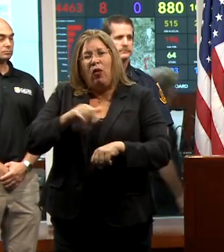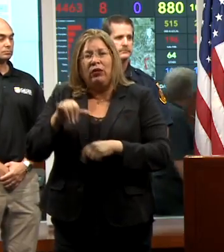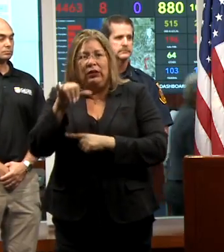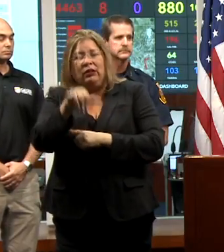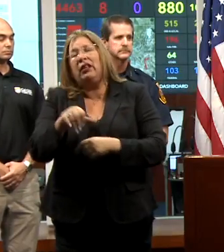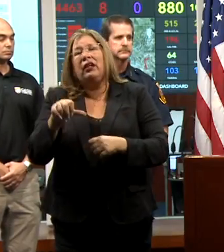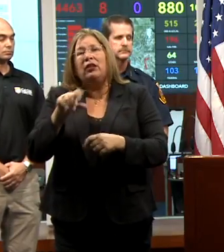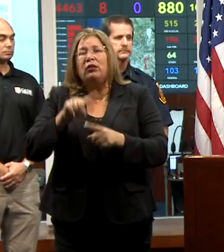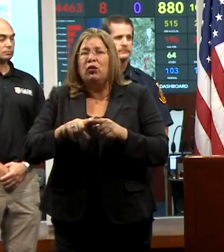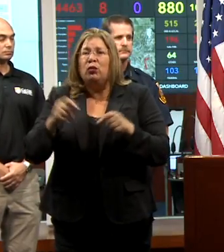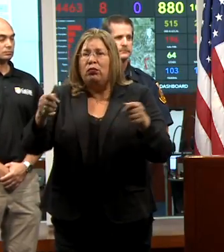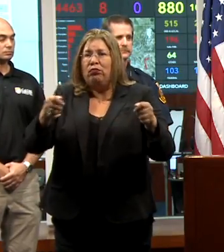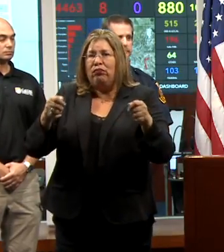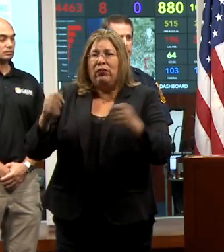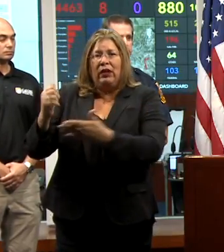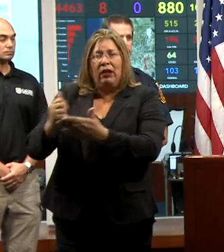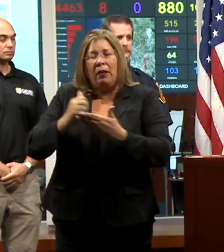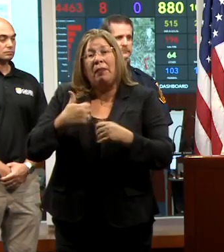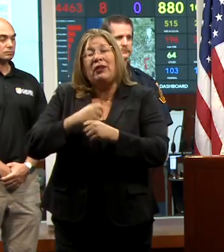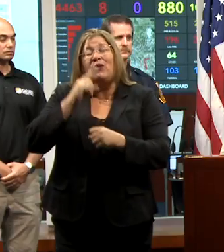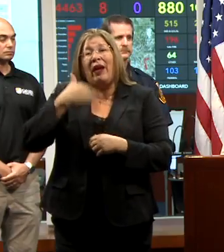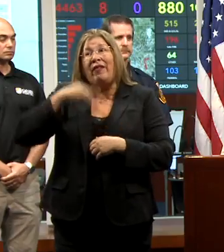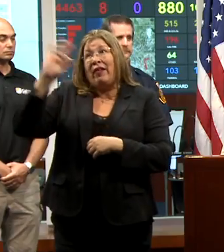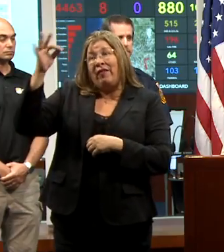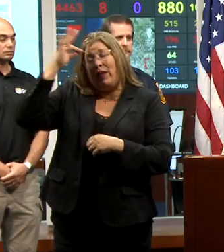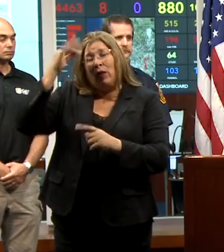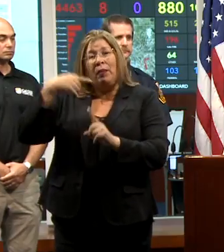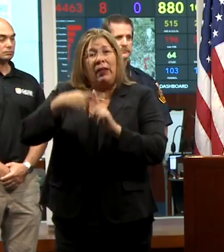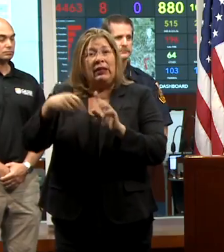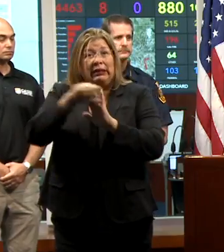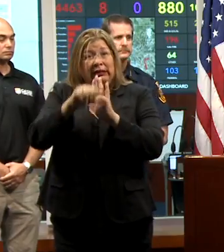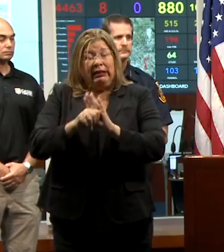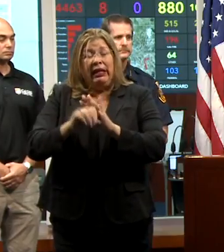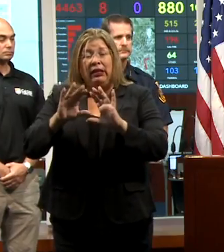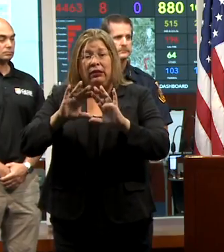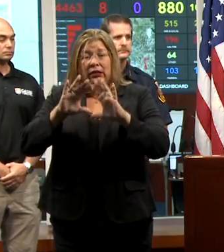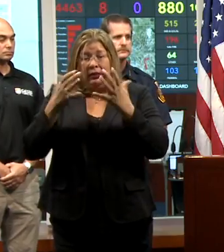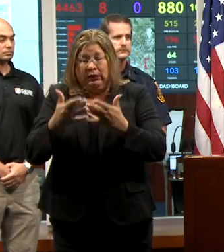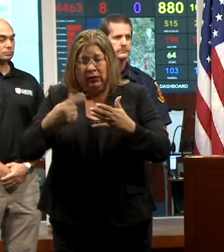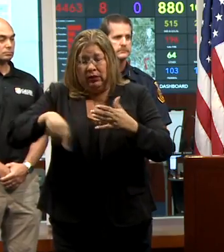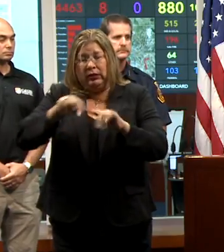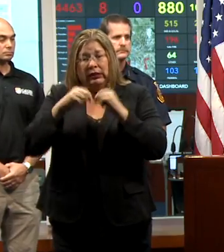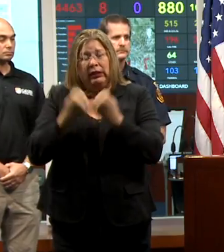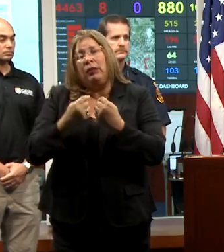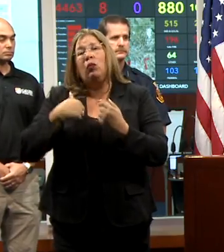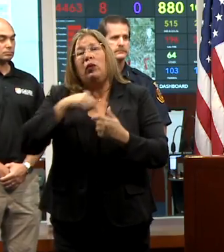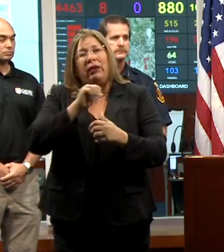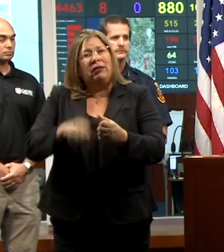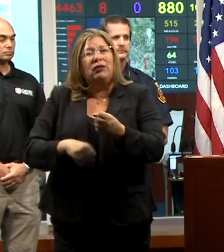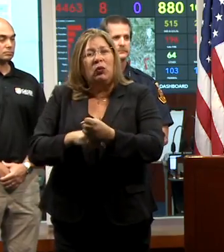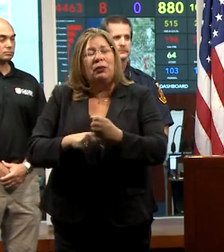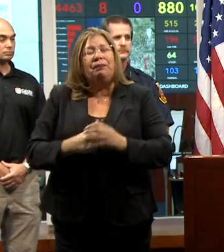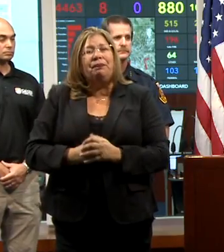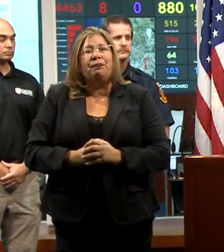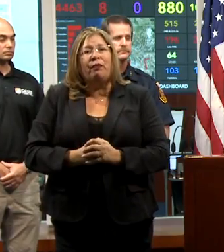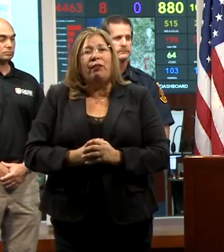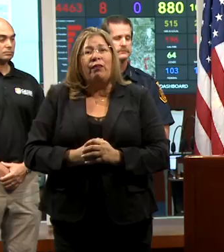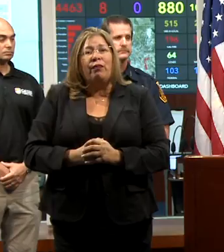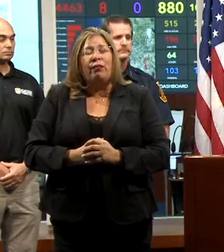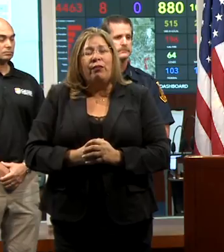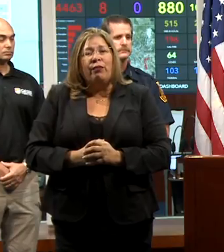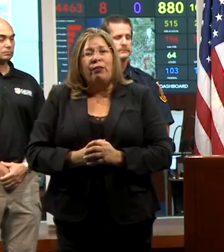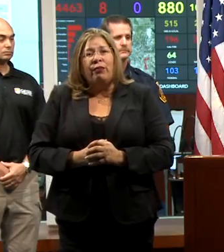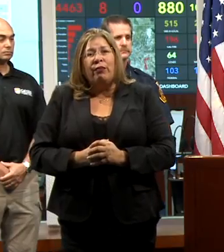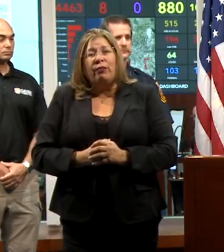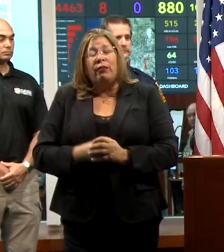those firefighters on to ensure that there's a federal state team here that we can continue to support. Additionally, we've extended